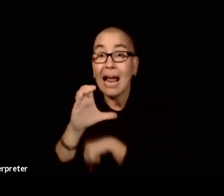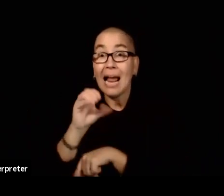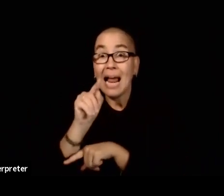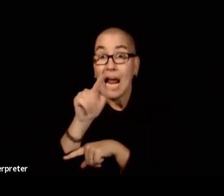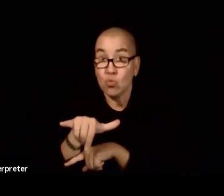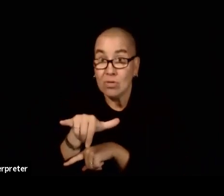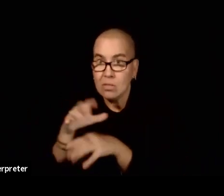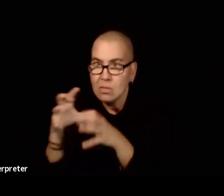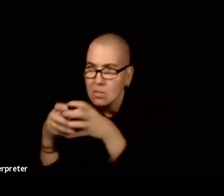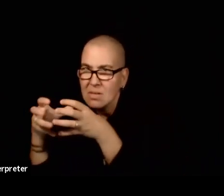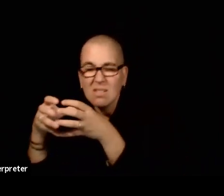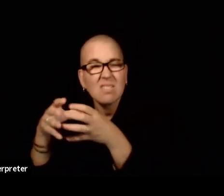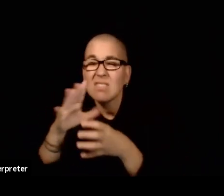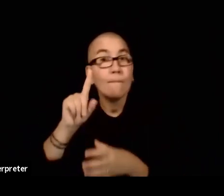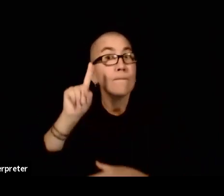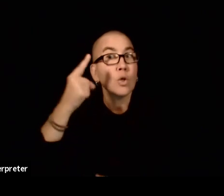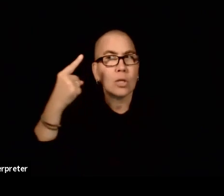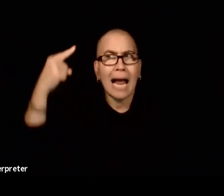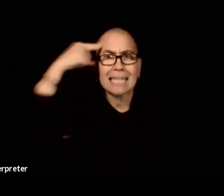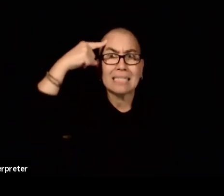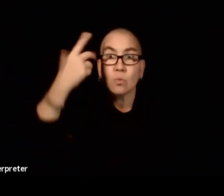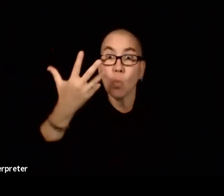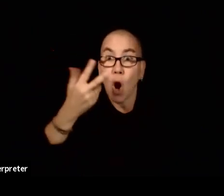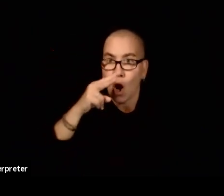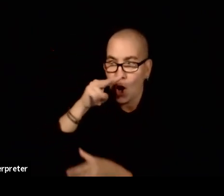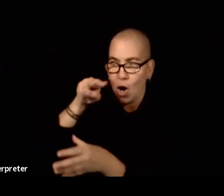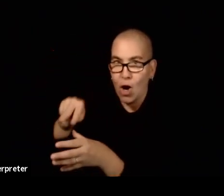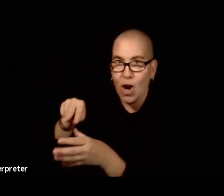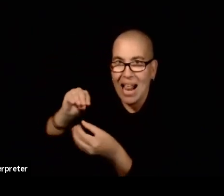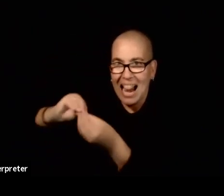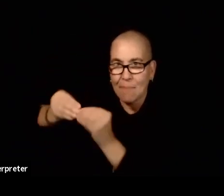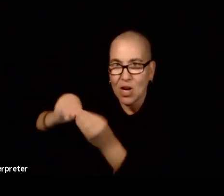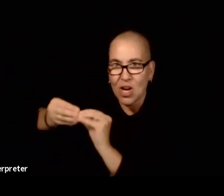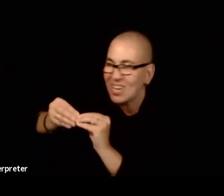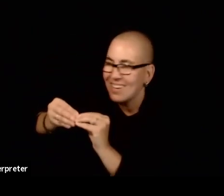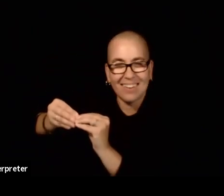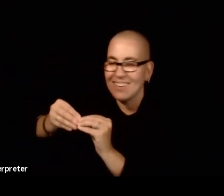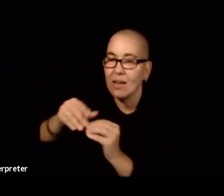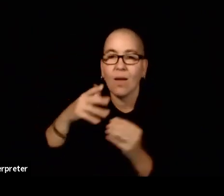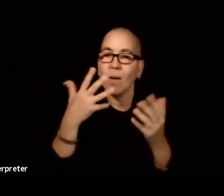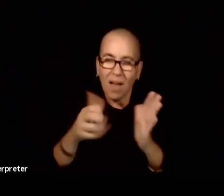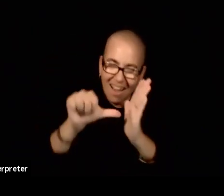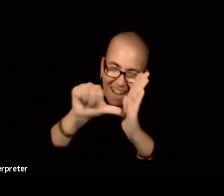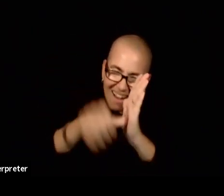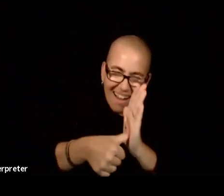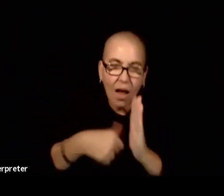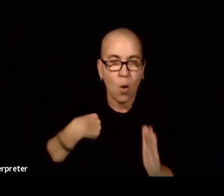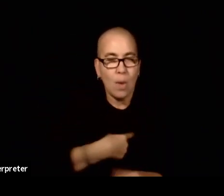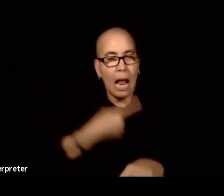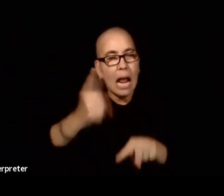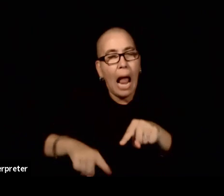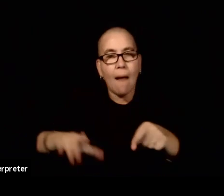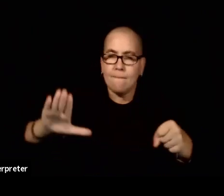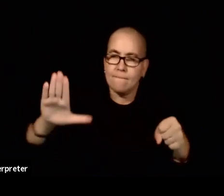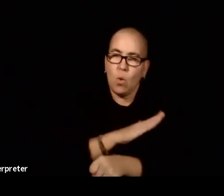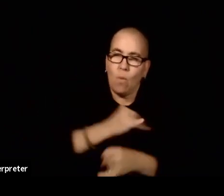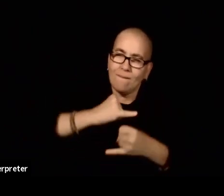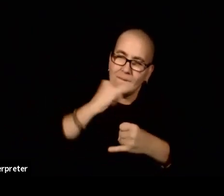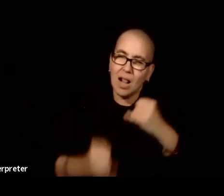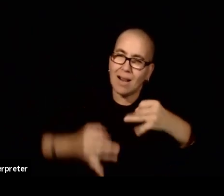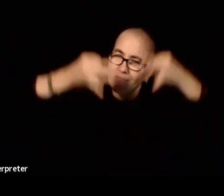county data to understand what might be driving it. Your point's exactly right on. In some counties, we know there are